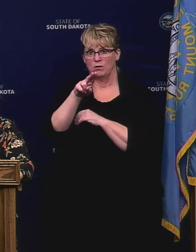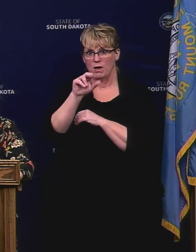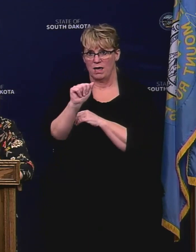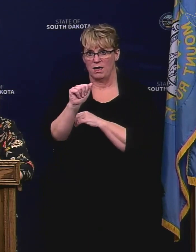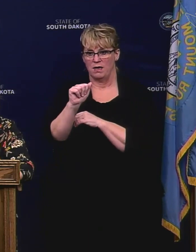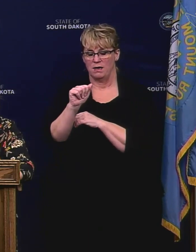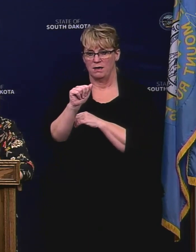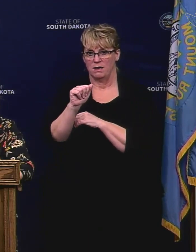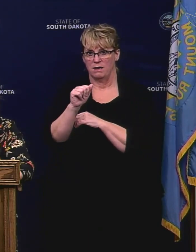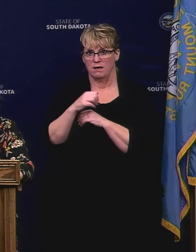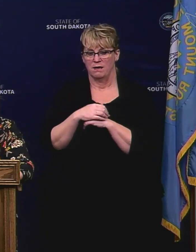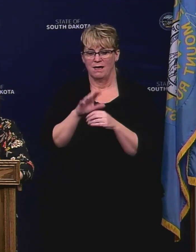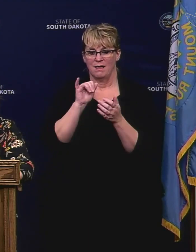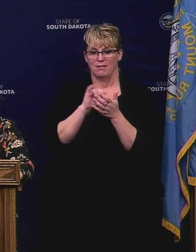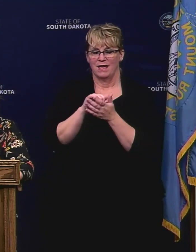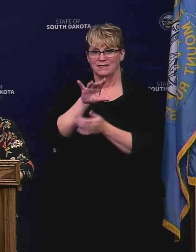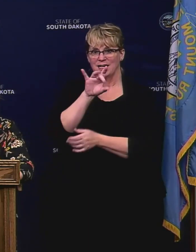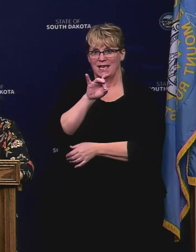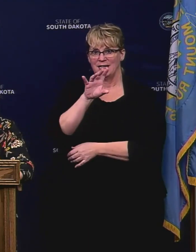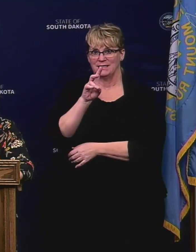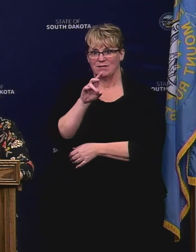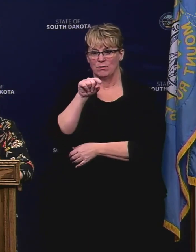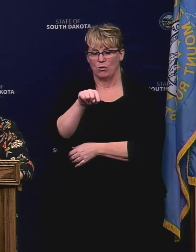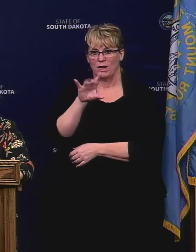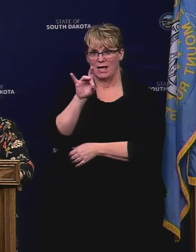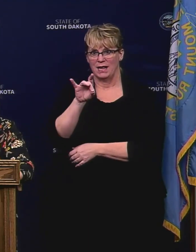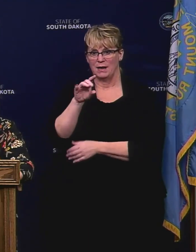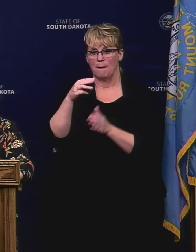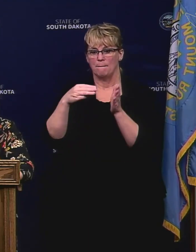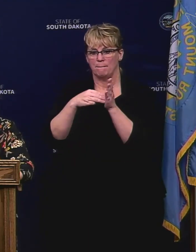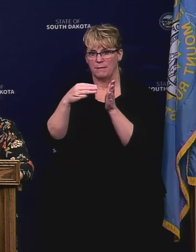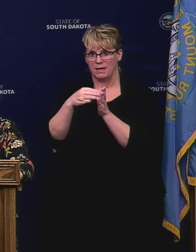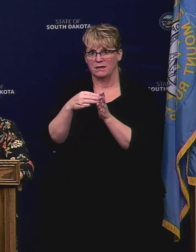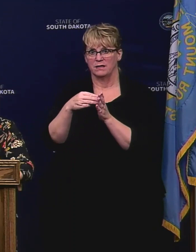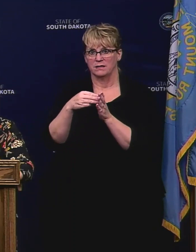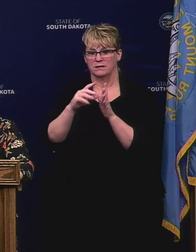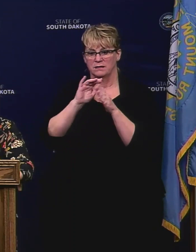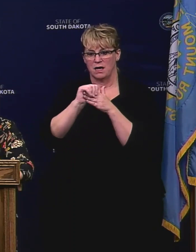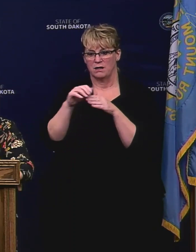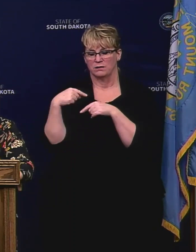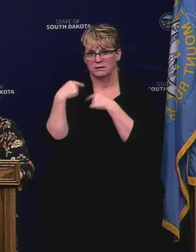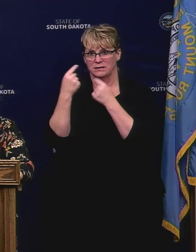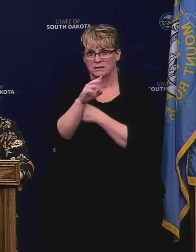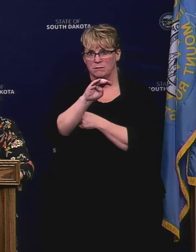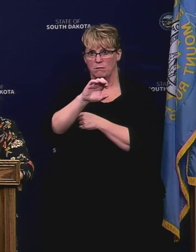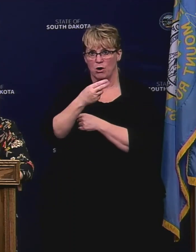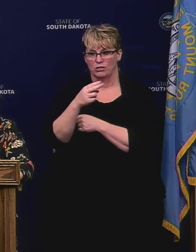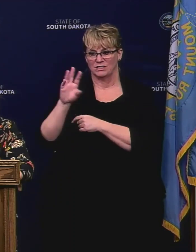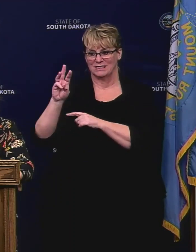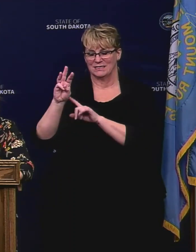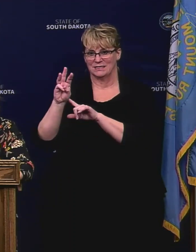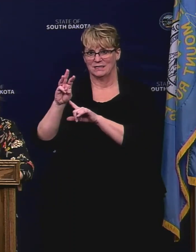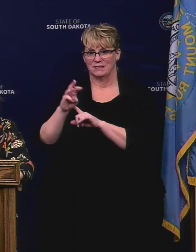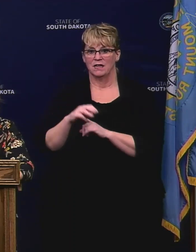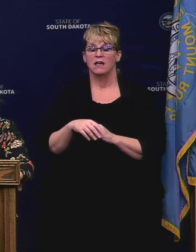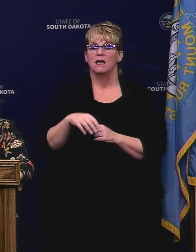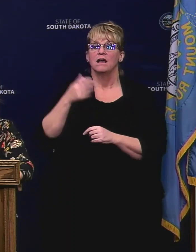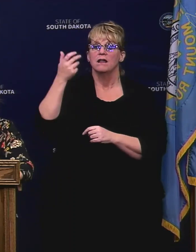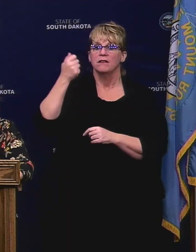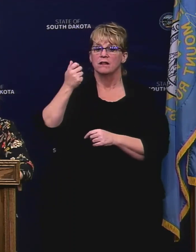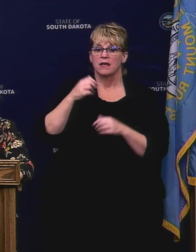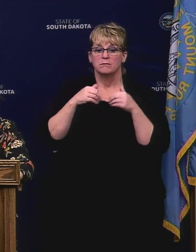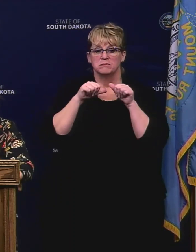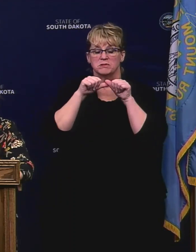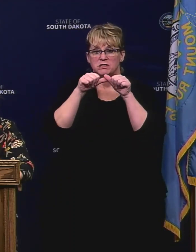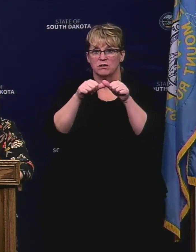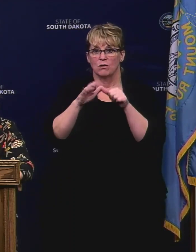claims. This is $87.8 million since March 16th. The number of continued claims will